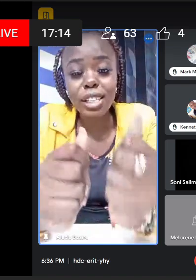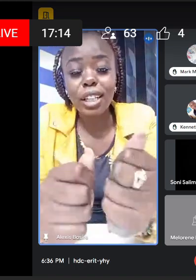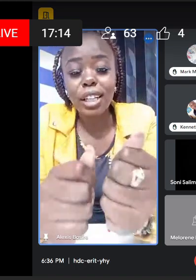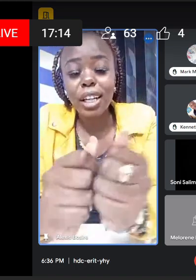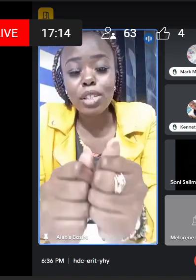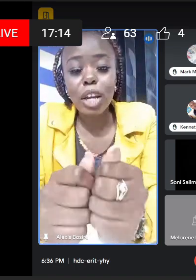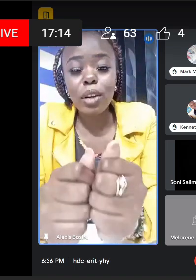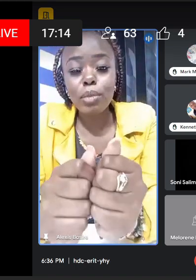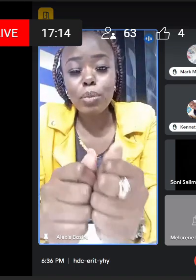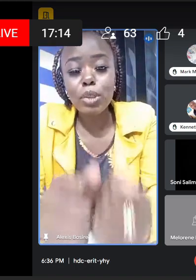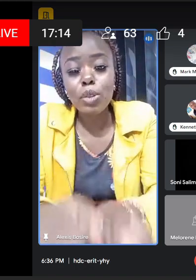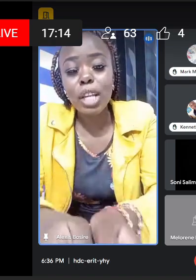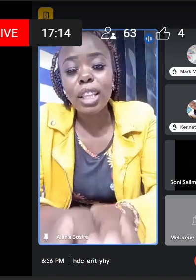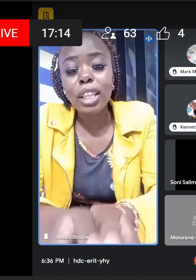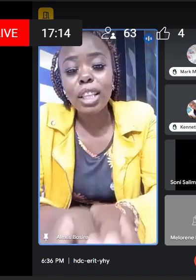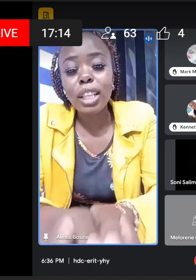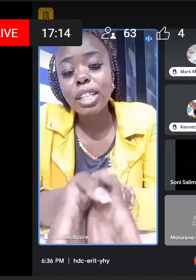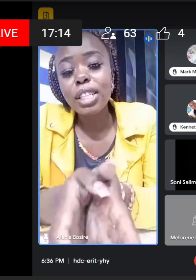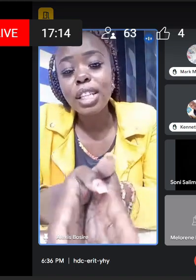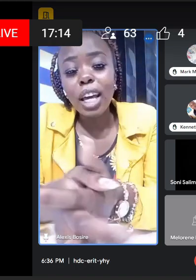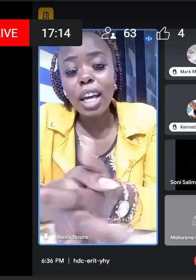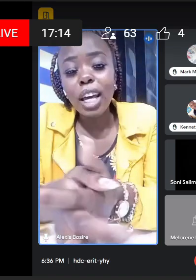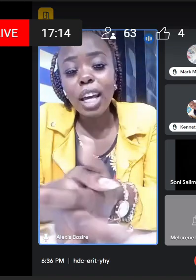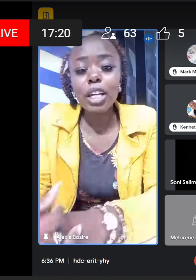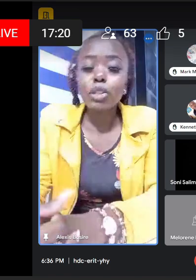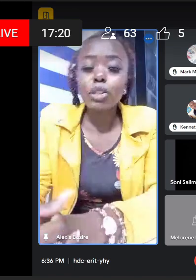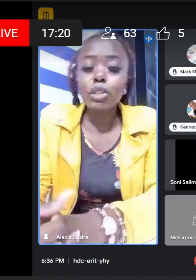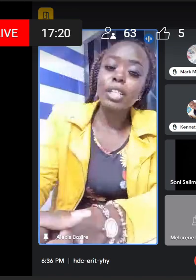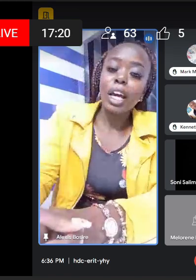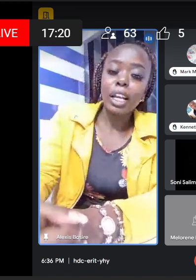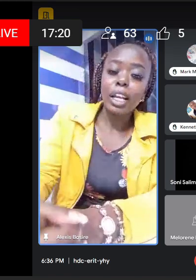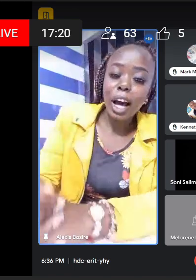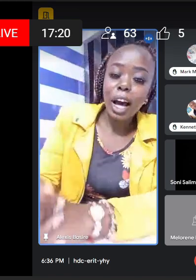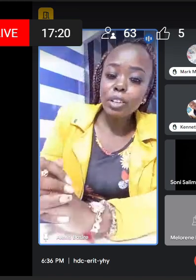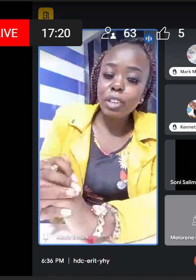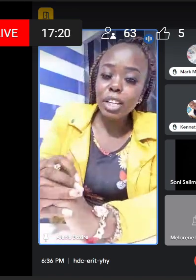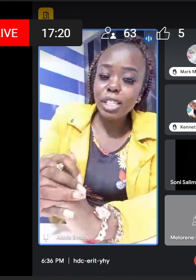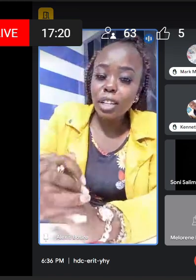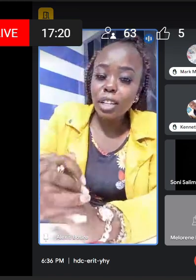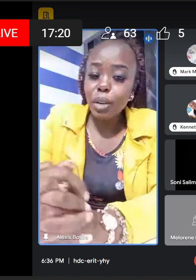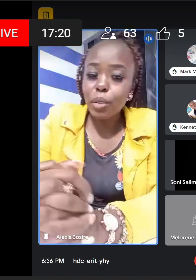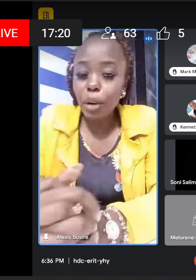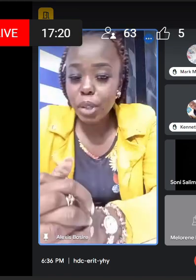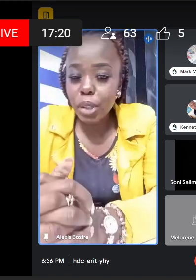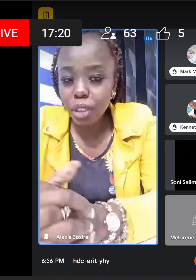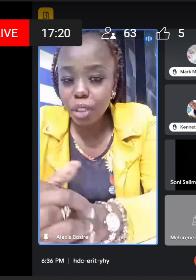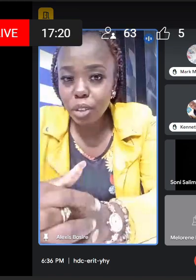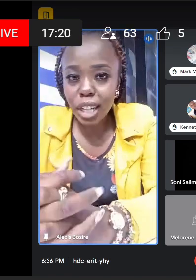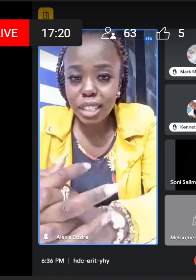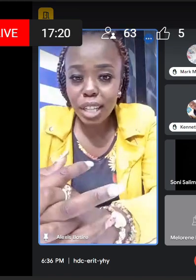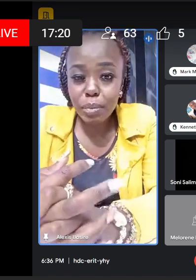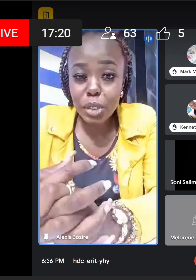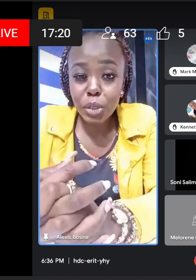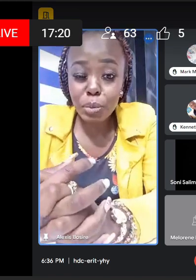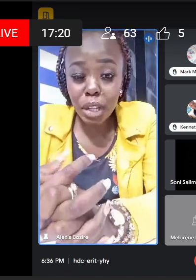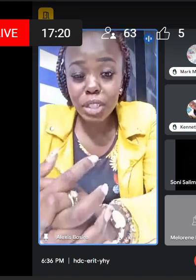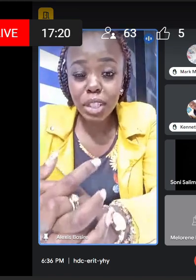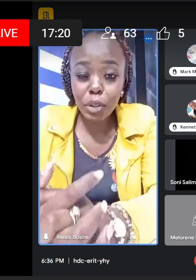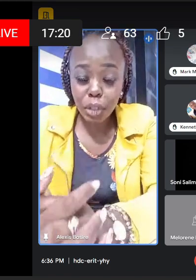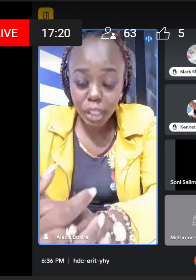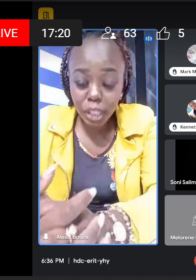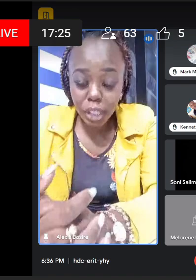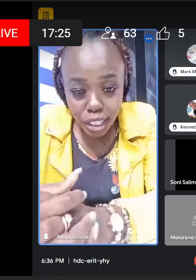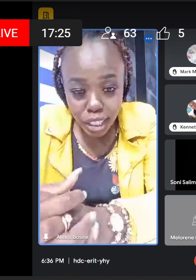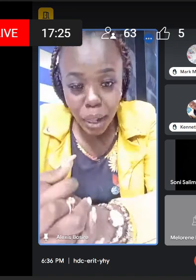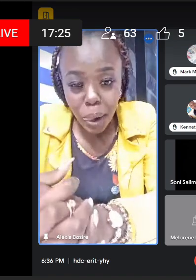relaxed, so that you can be able to sign the alphabets A to Z. I don't know if there is anyone with a question, because time is too much